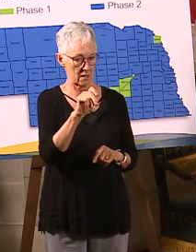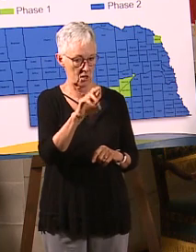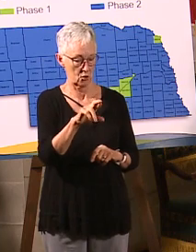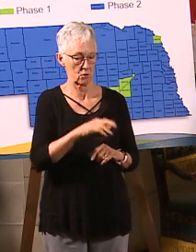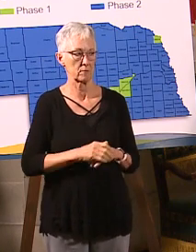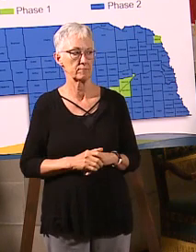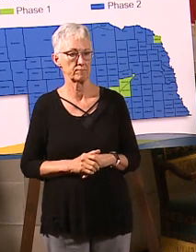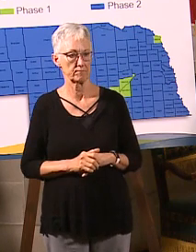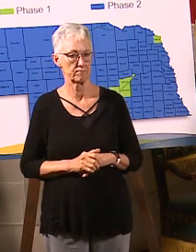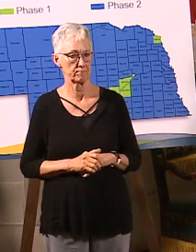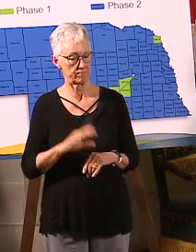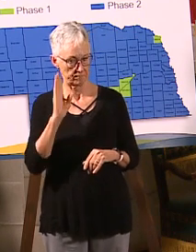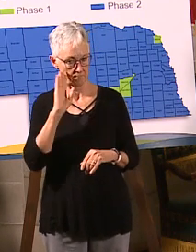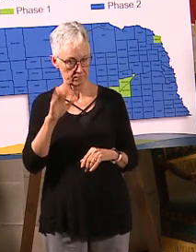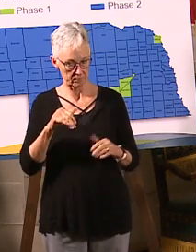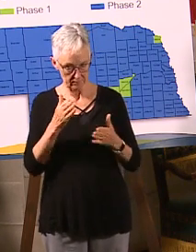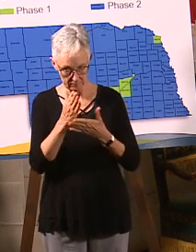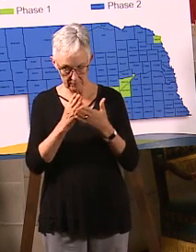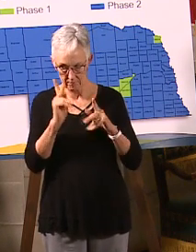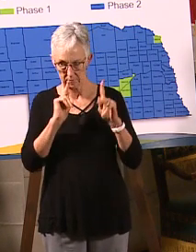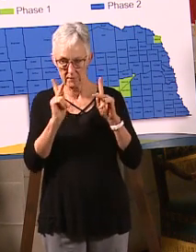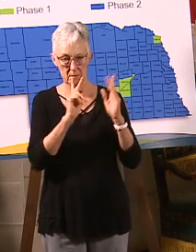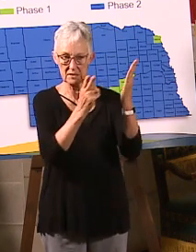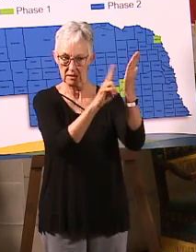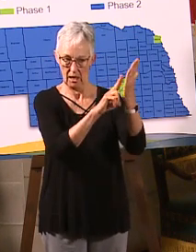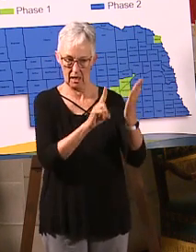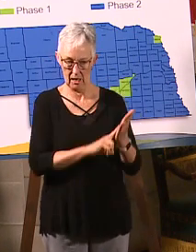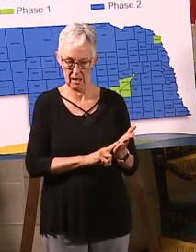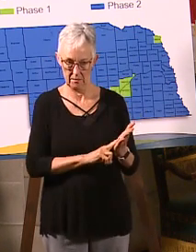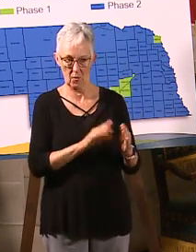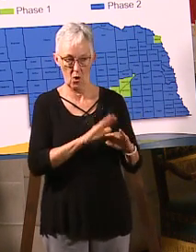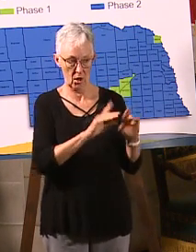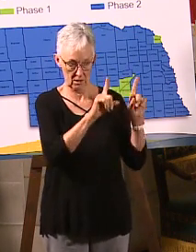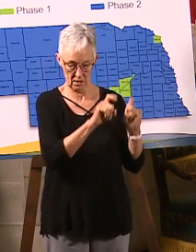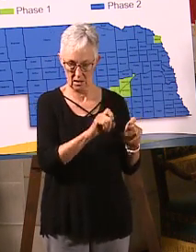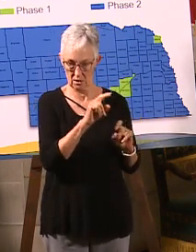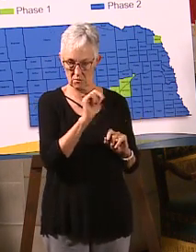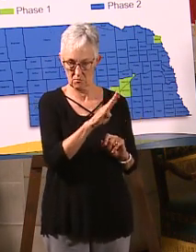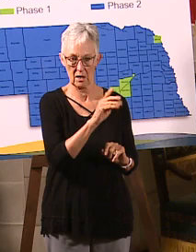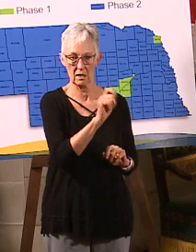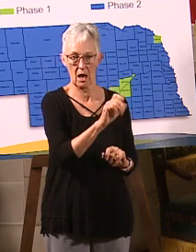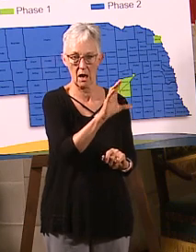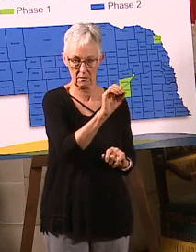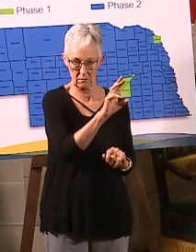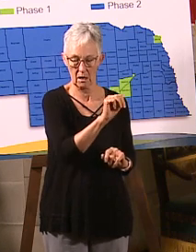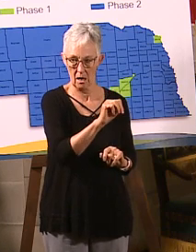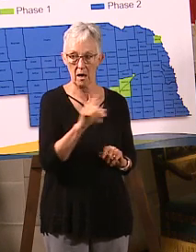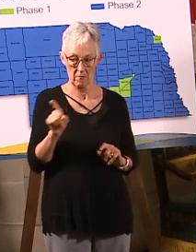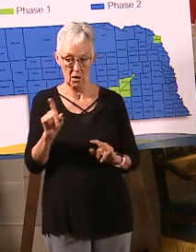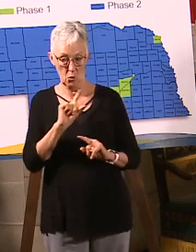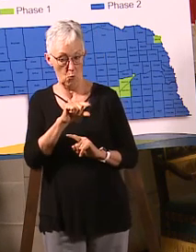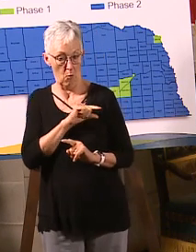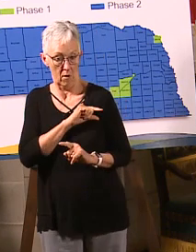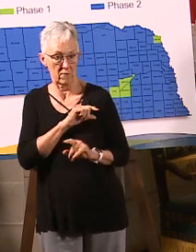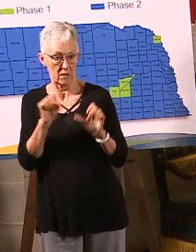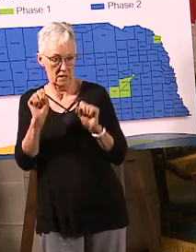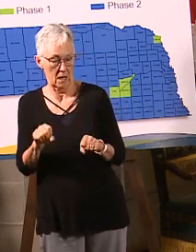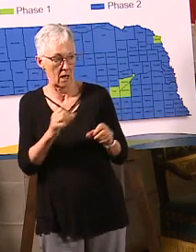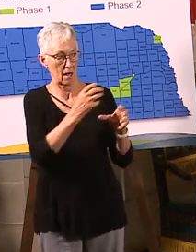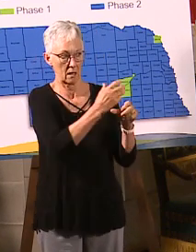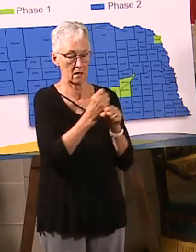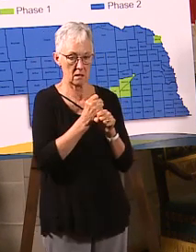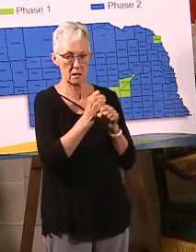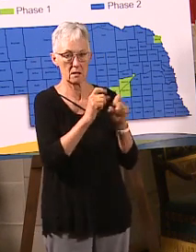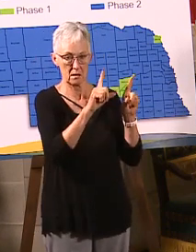And I know that we've had people who have signed up who are eligible to get a test, who have been looking to get some test slots